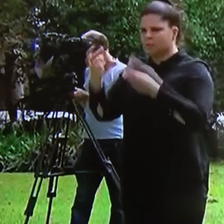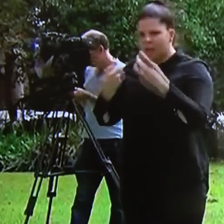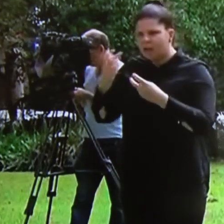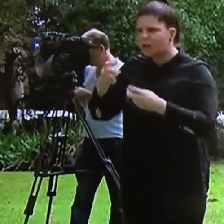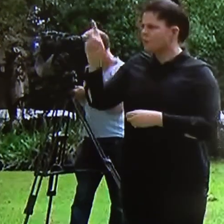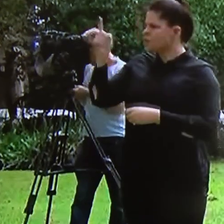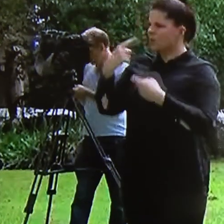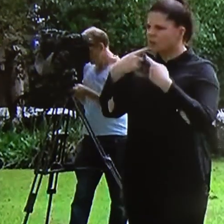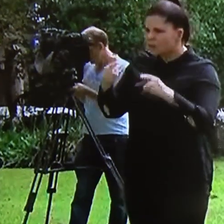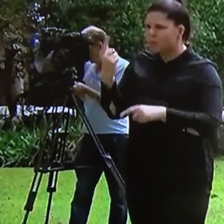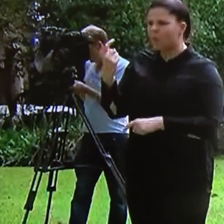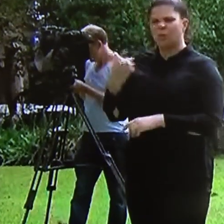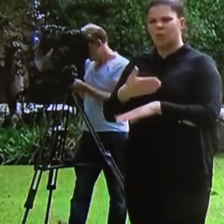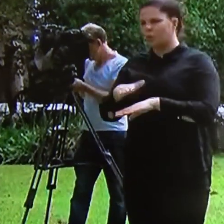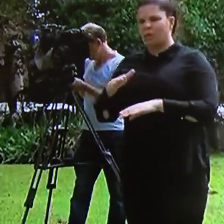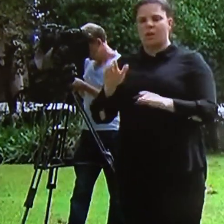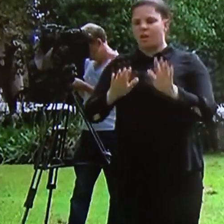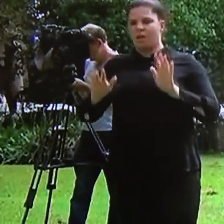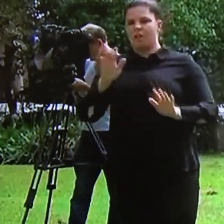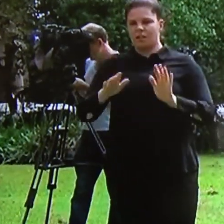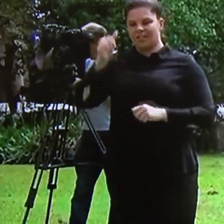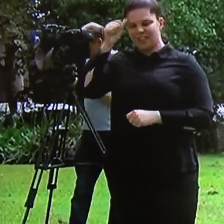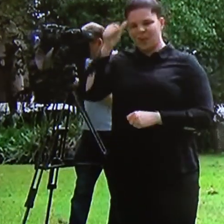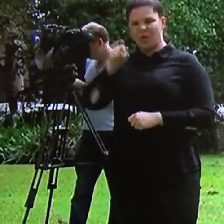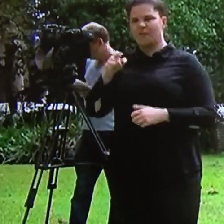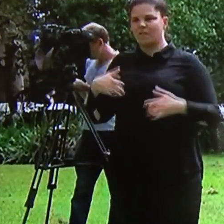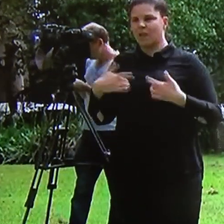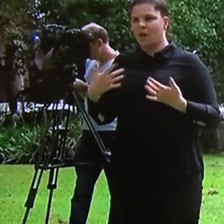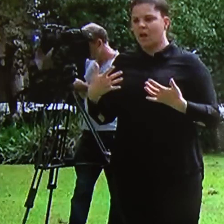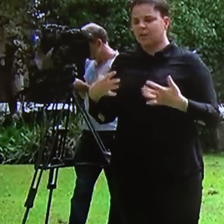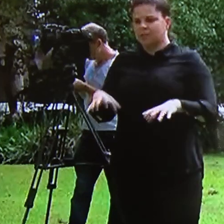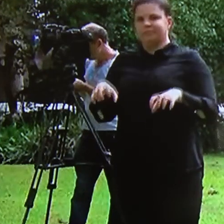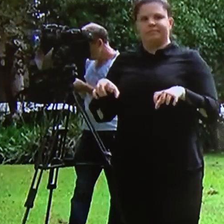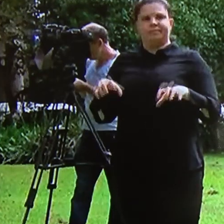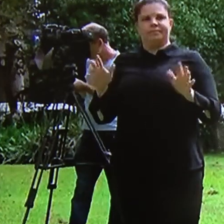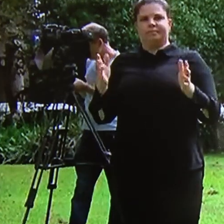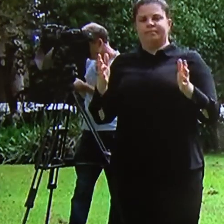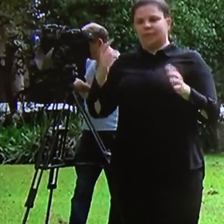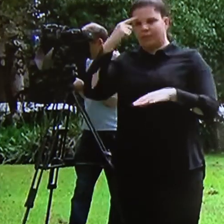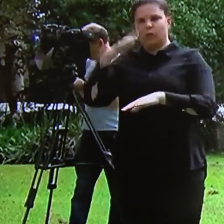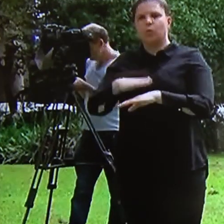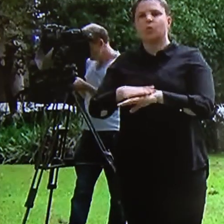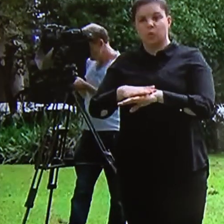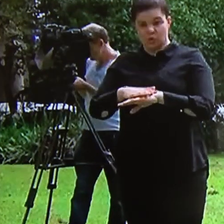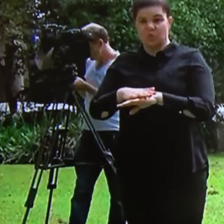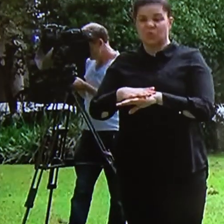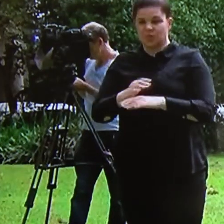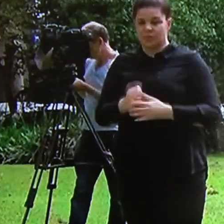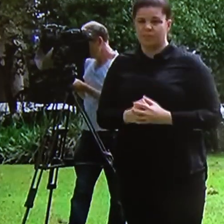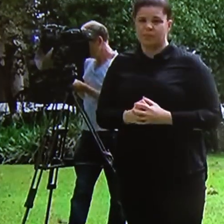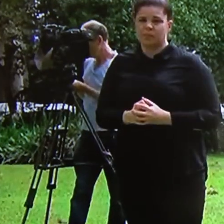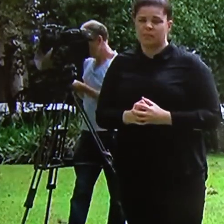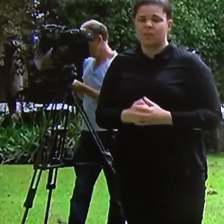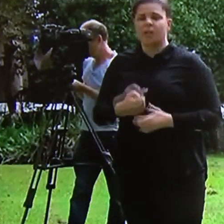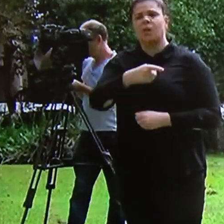today's announcements. There are lots of things in your space, and the temptation is to freeze in the moment. And what I encourage people to do is